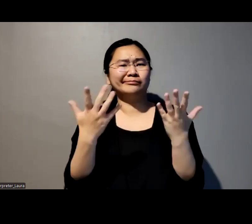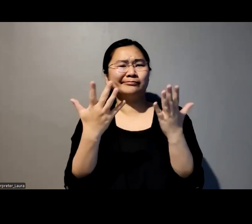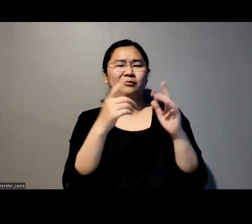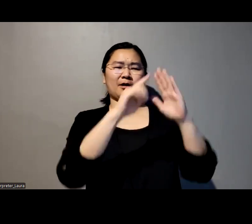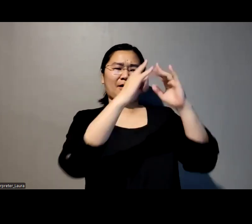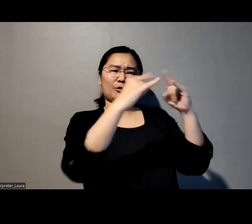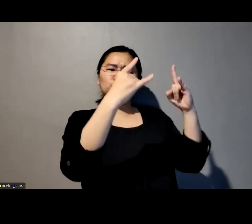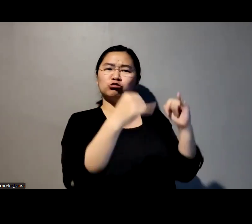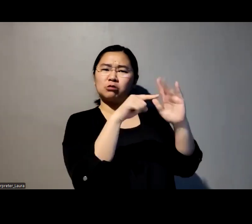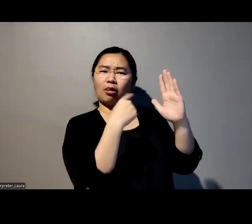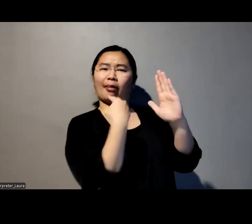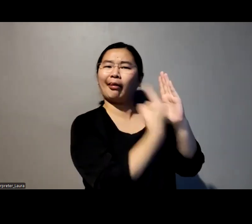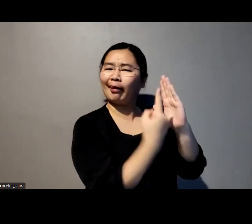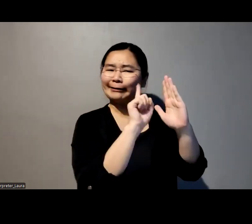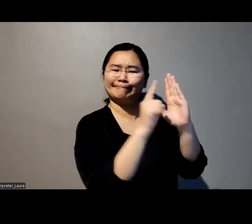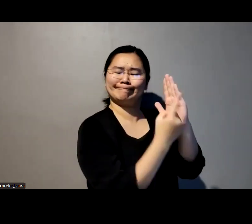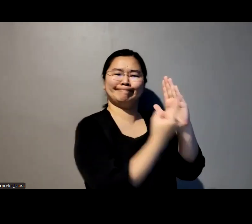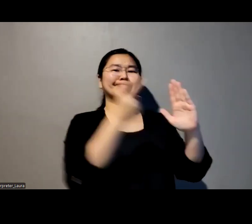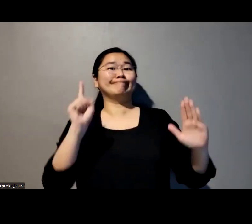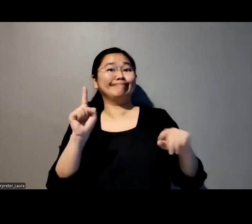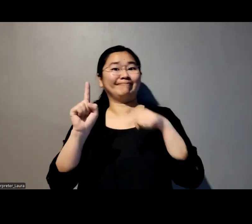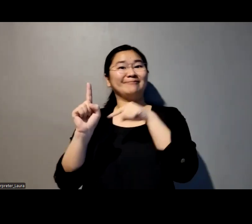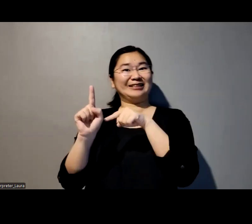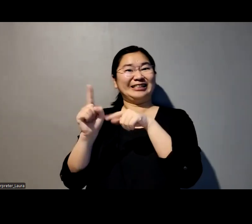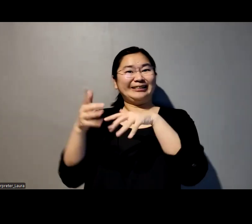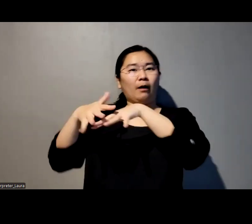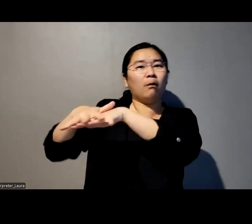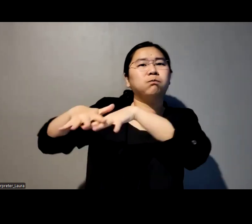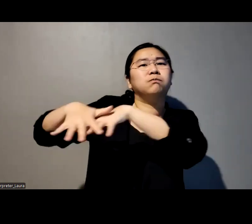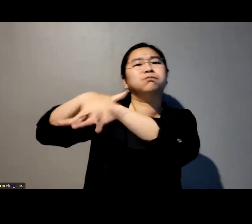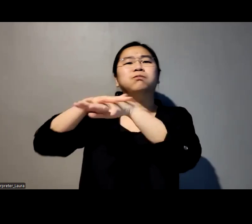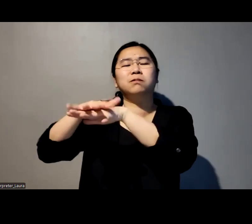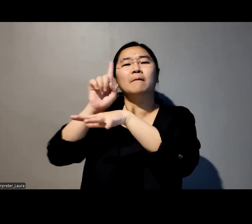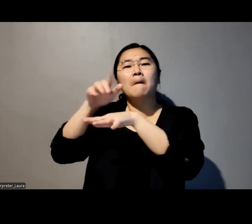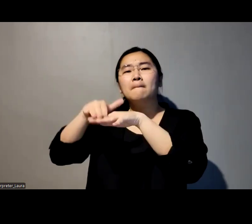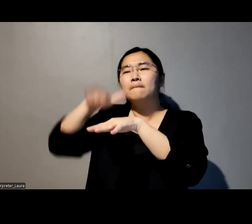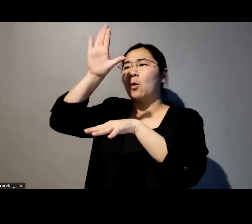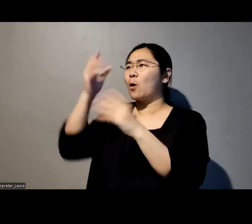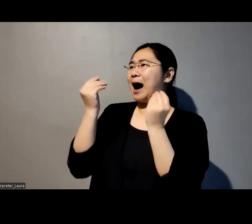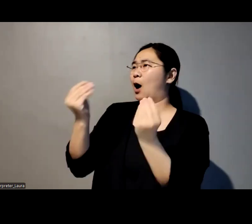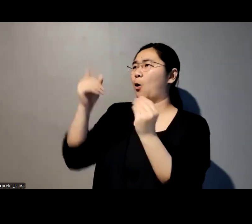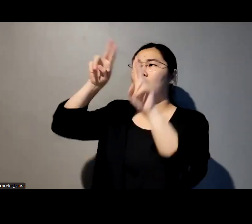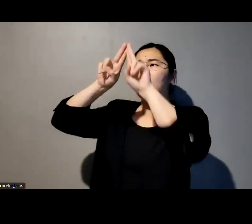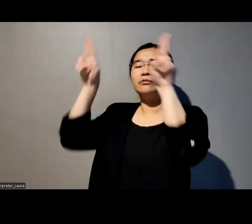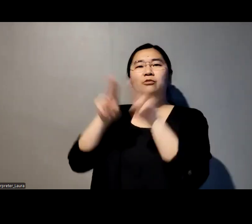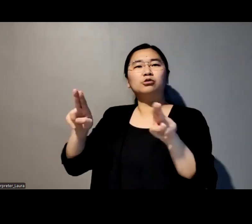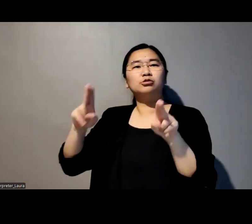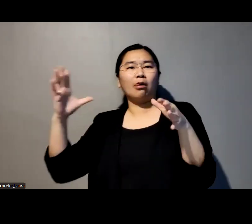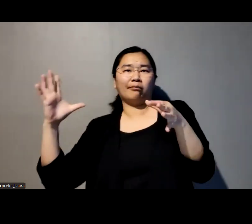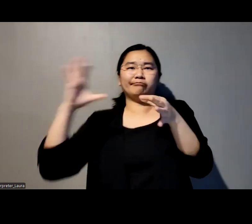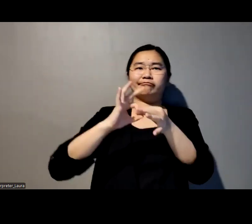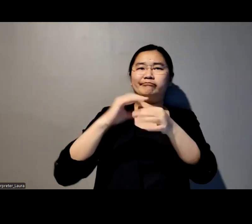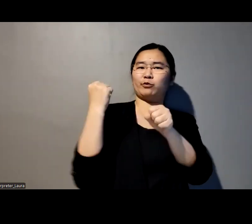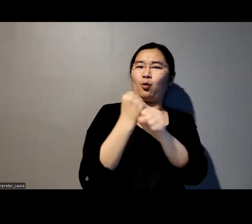dedicated article on international cooperation. This article underlines the role of international